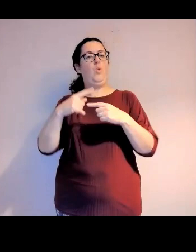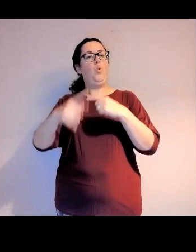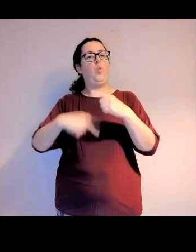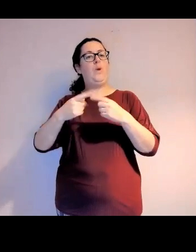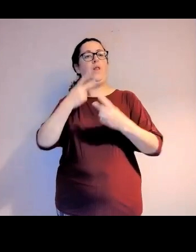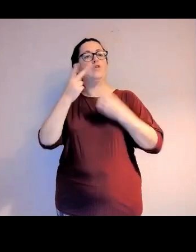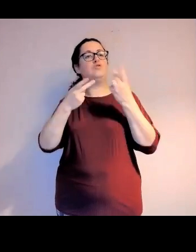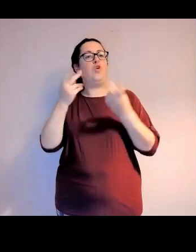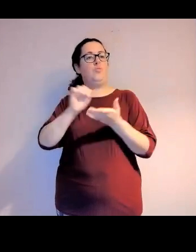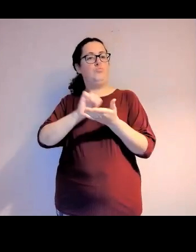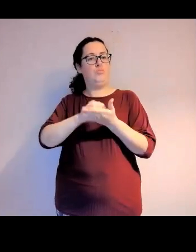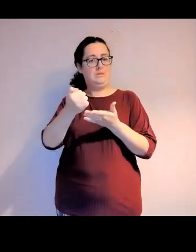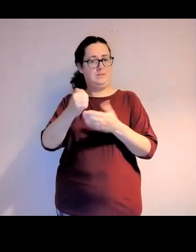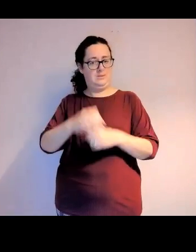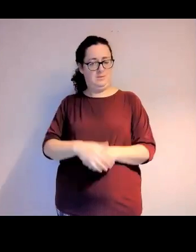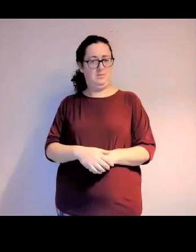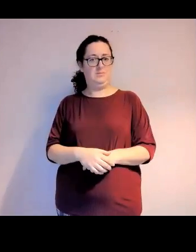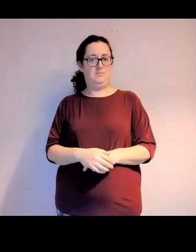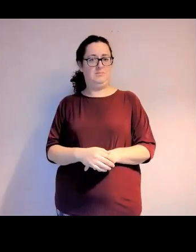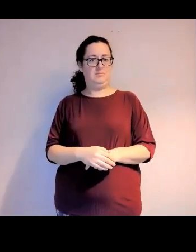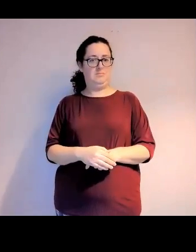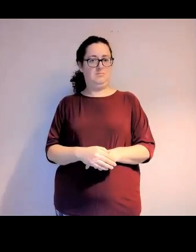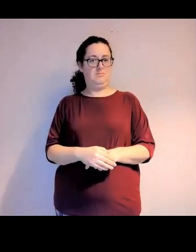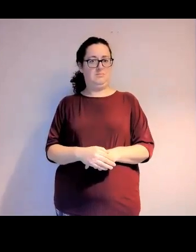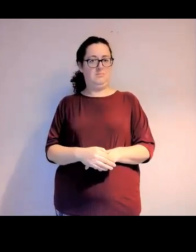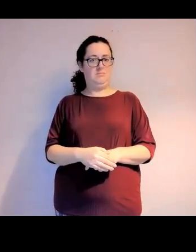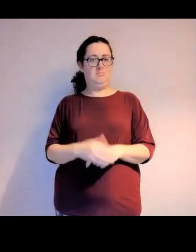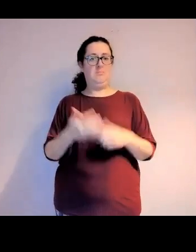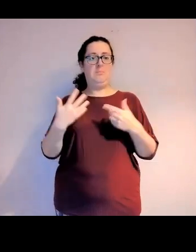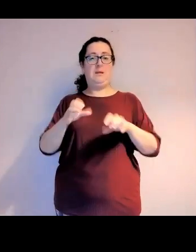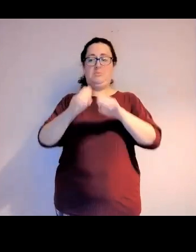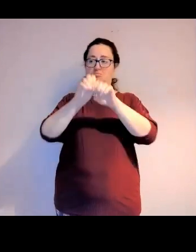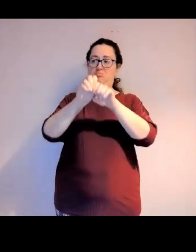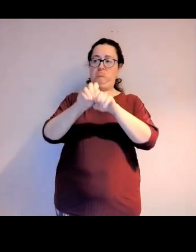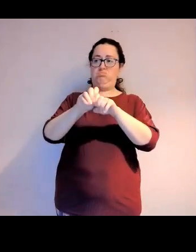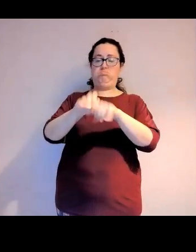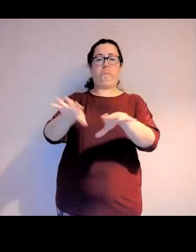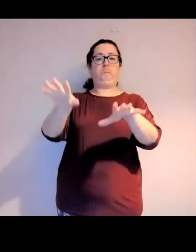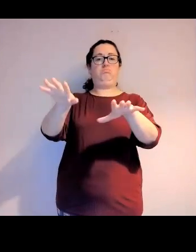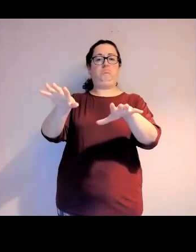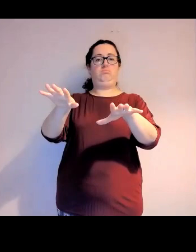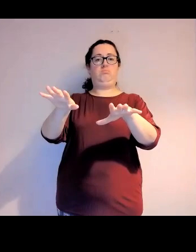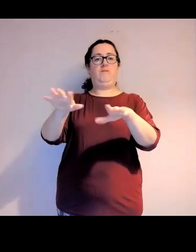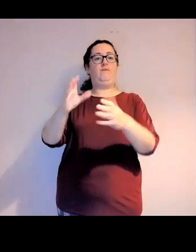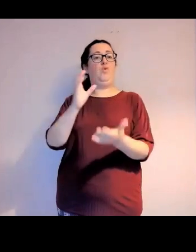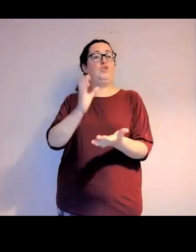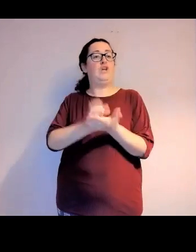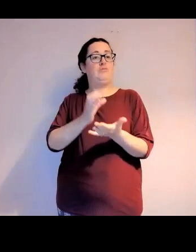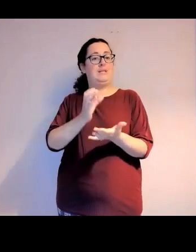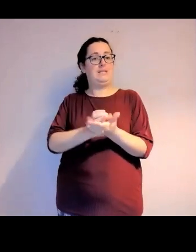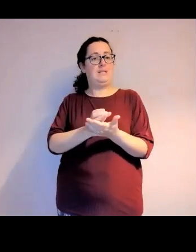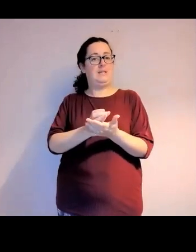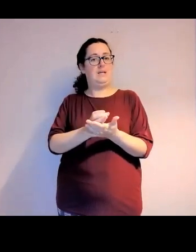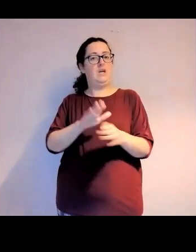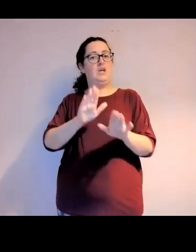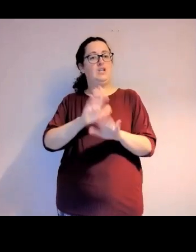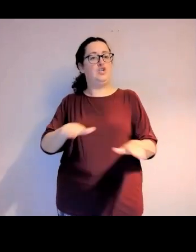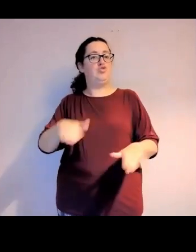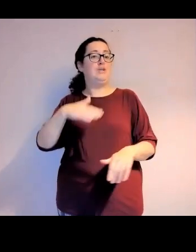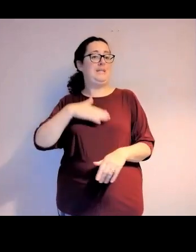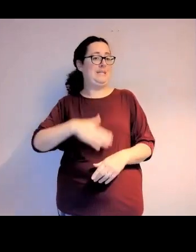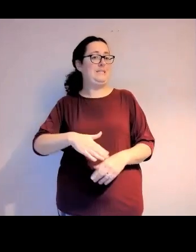It's a book that's been put out for the charity Children in